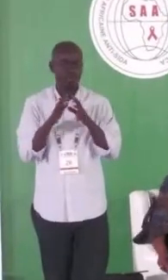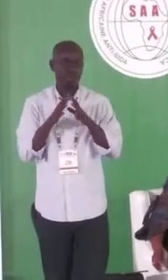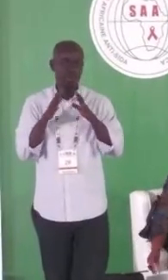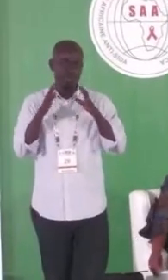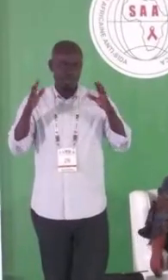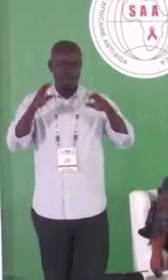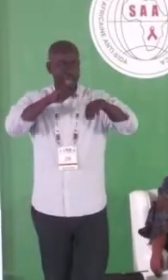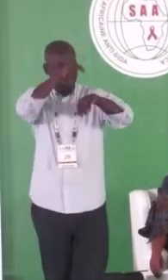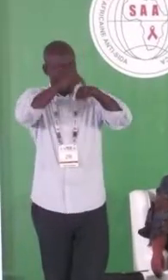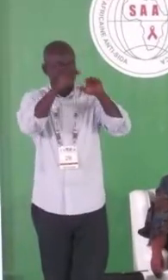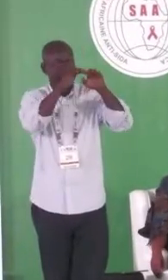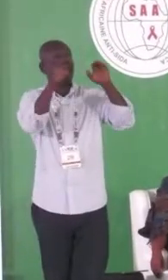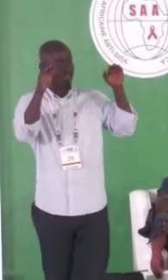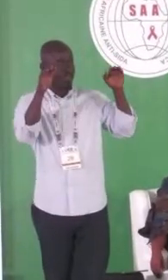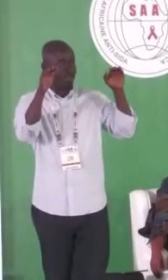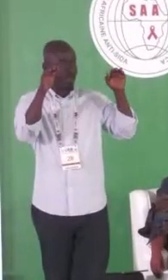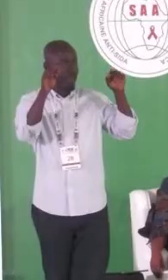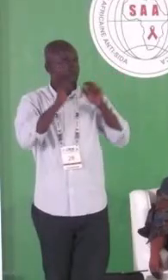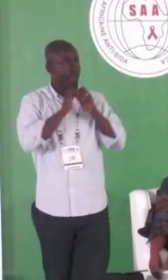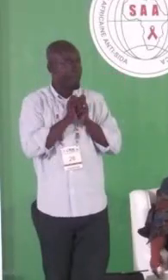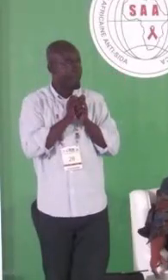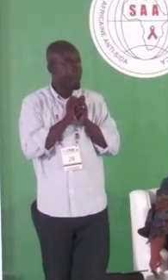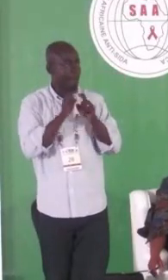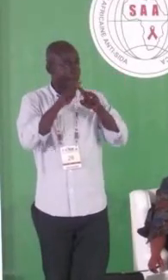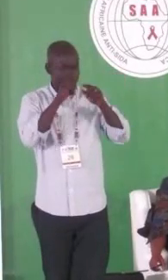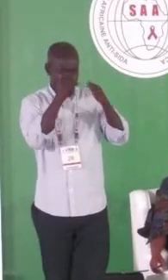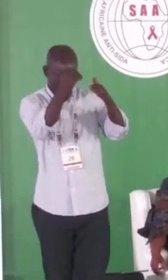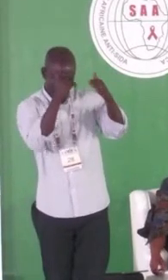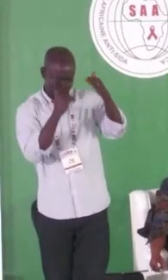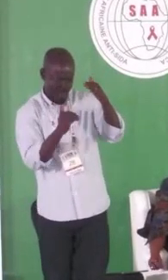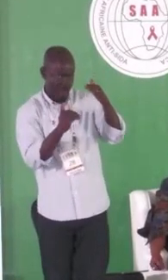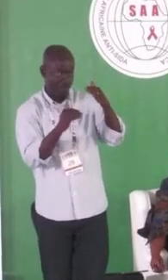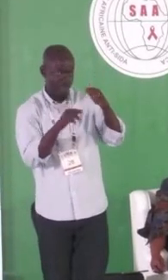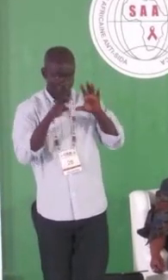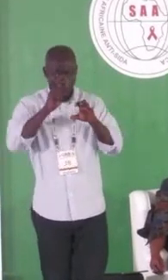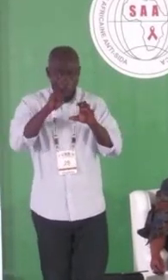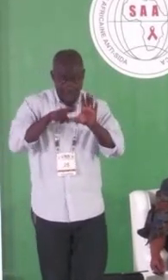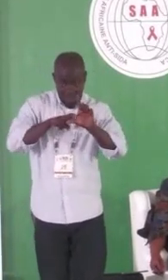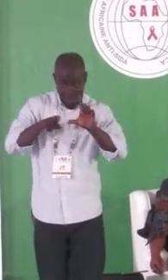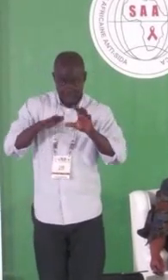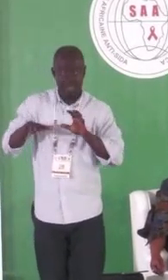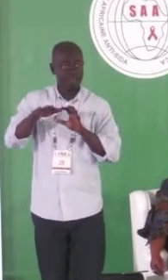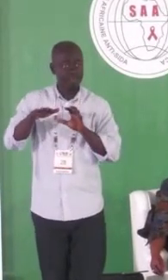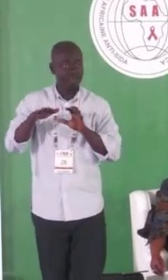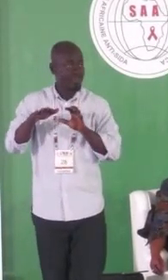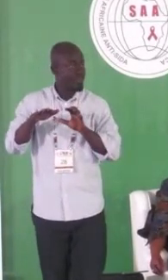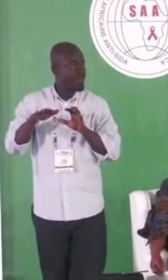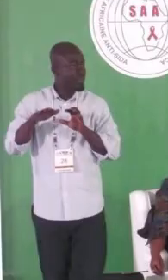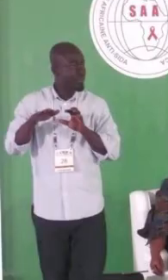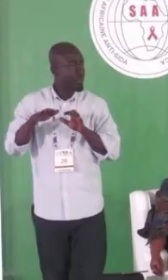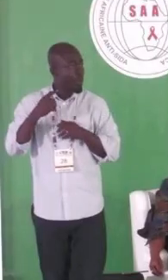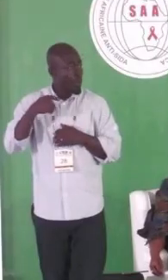the national level, but when you look at the sub-national or the regions, as some countries call them,